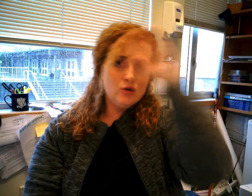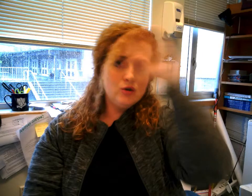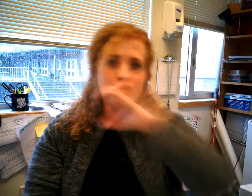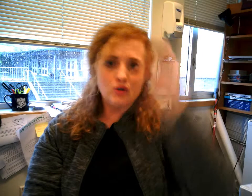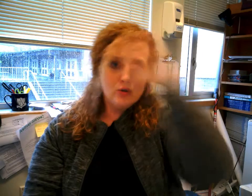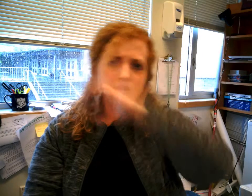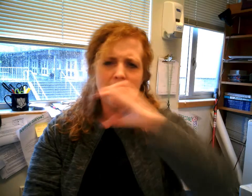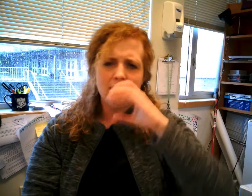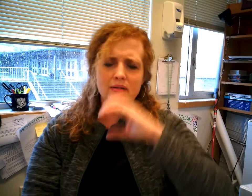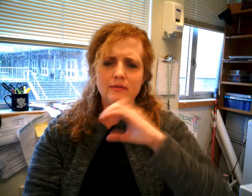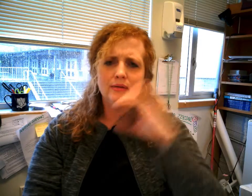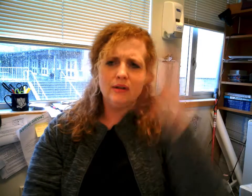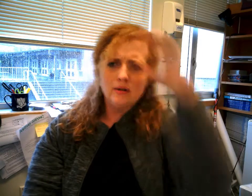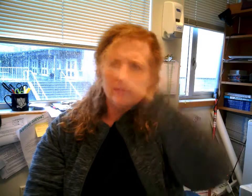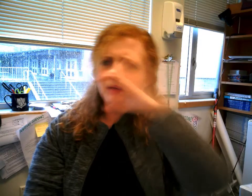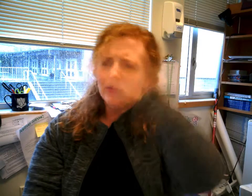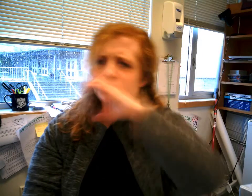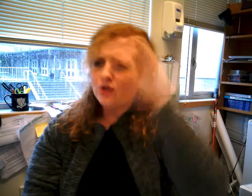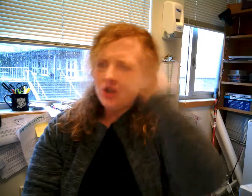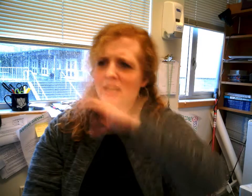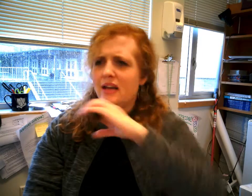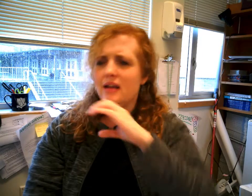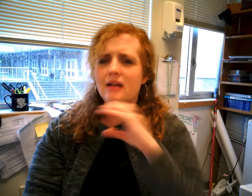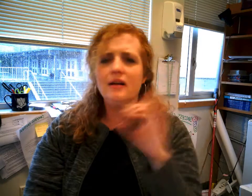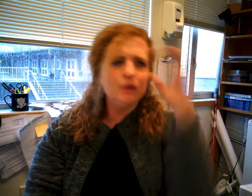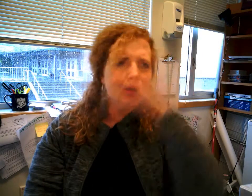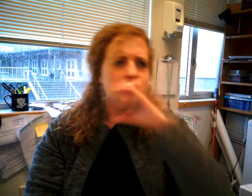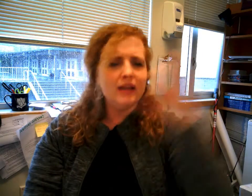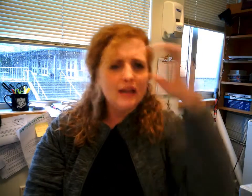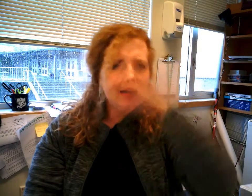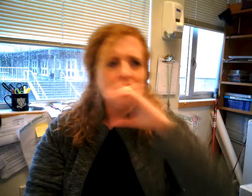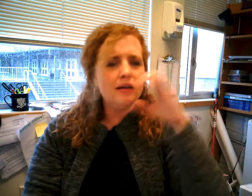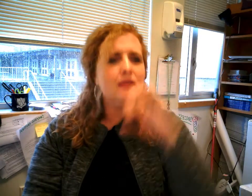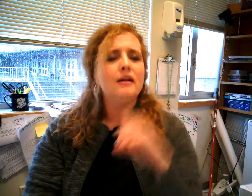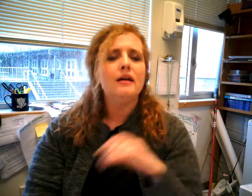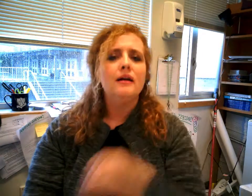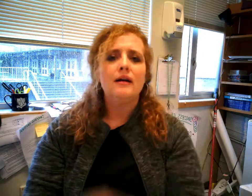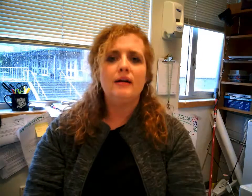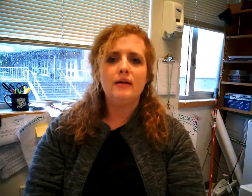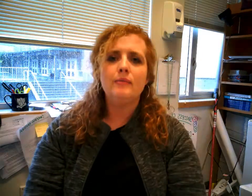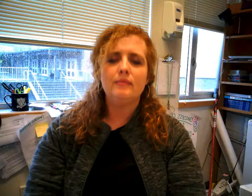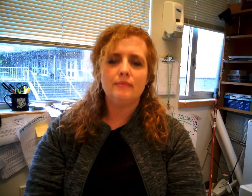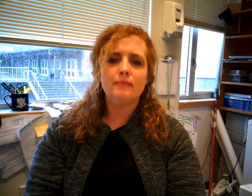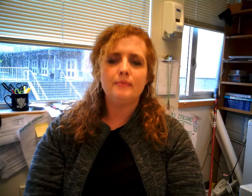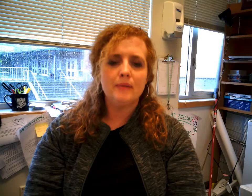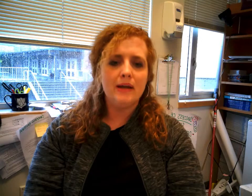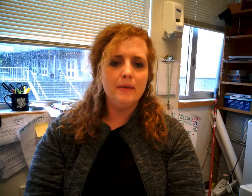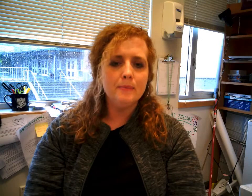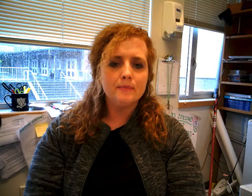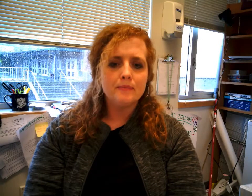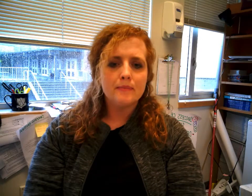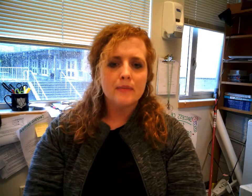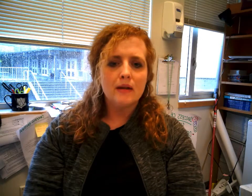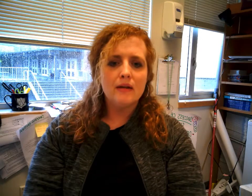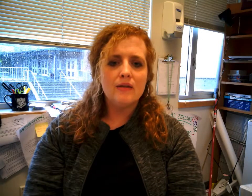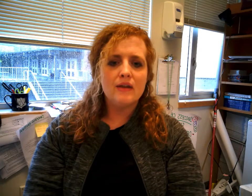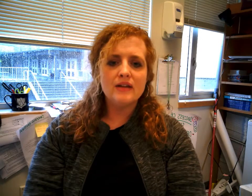just circling. You know, I'm searching, I'm looking. Okay. The next one